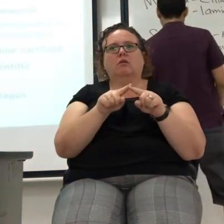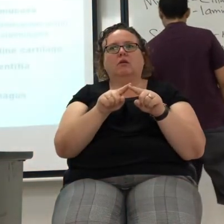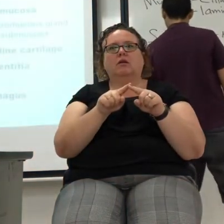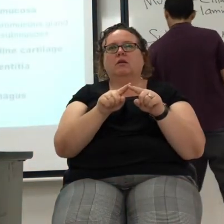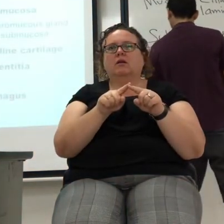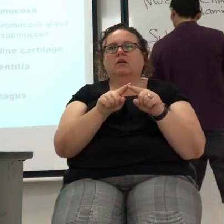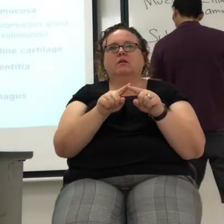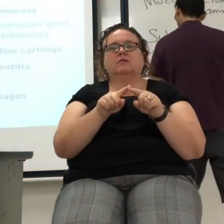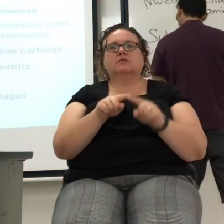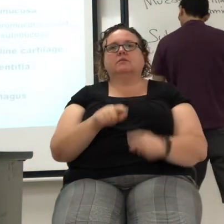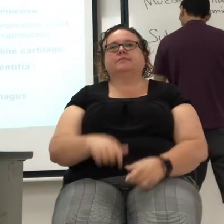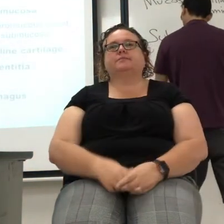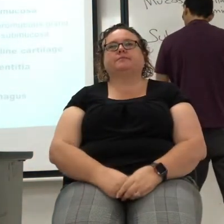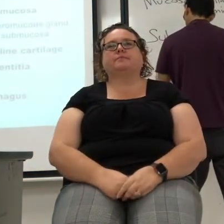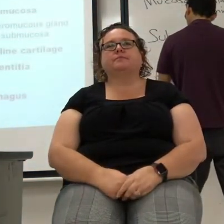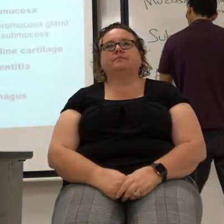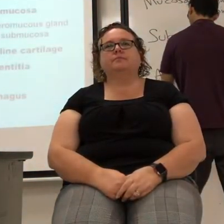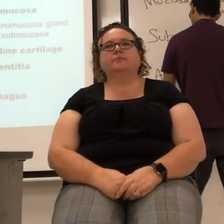So adventitia.